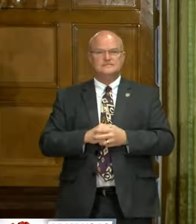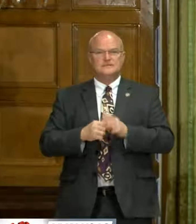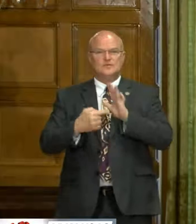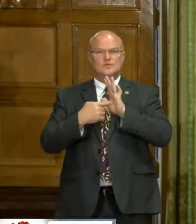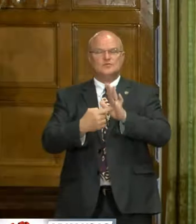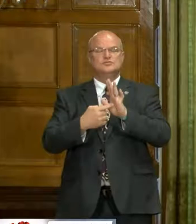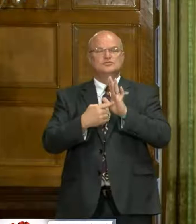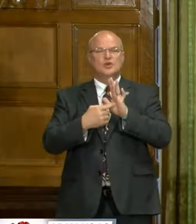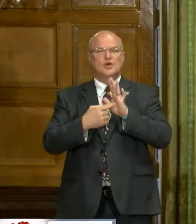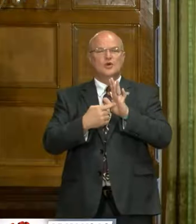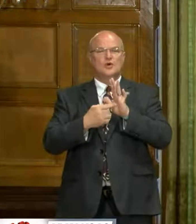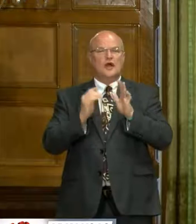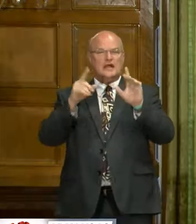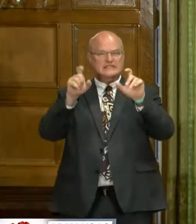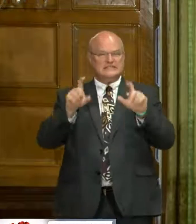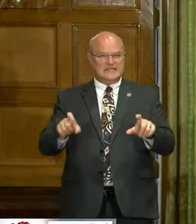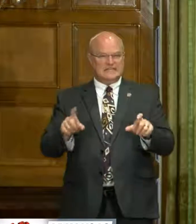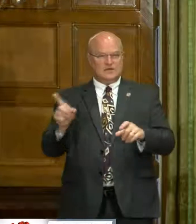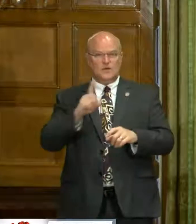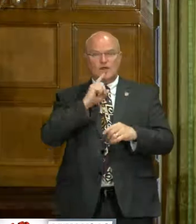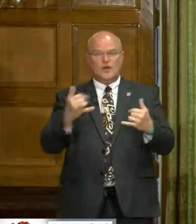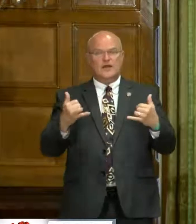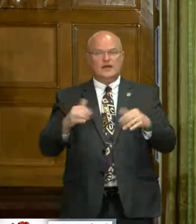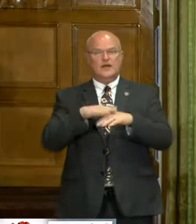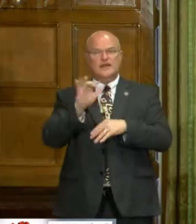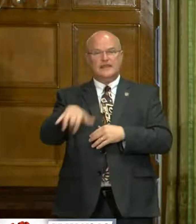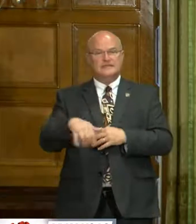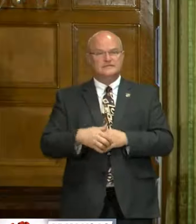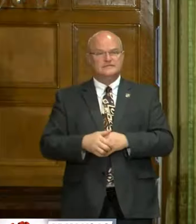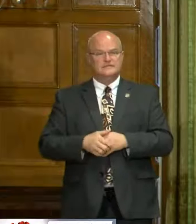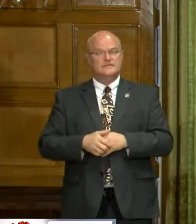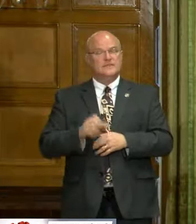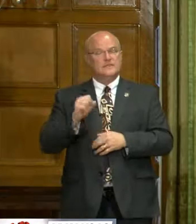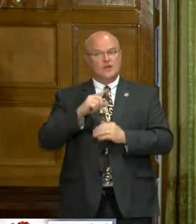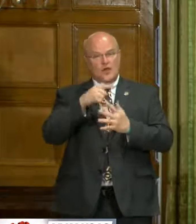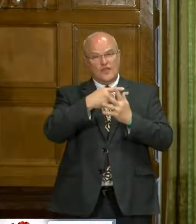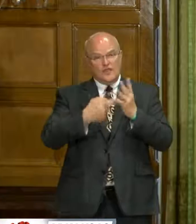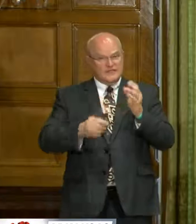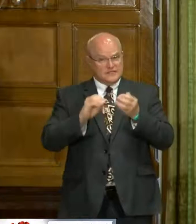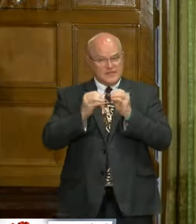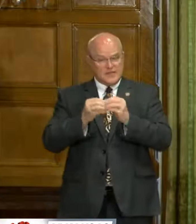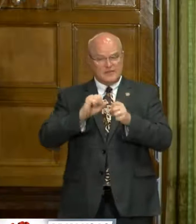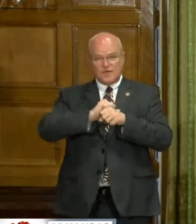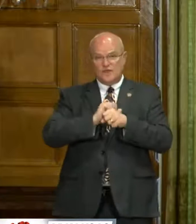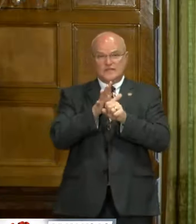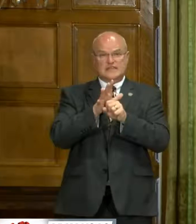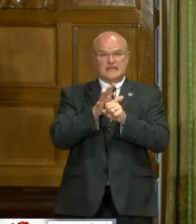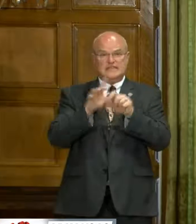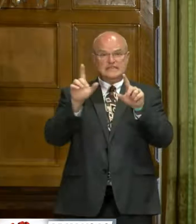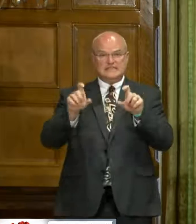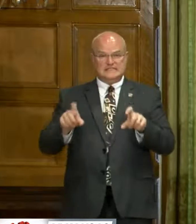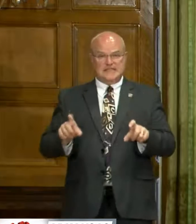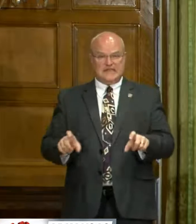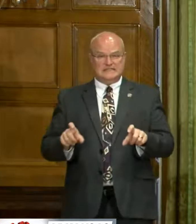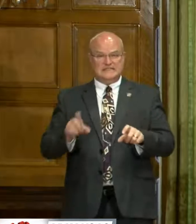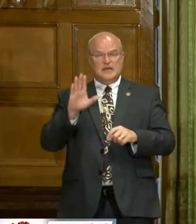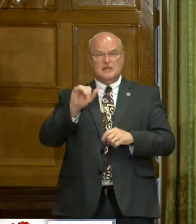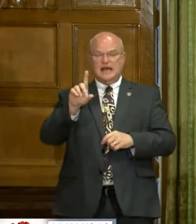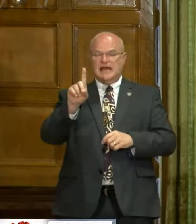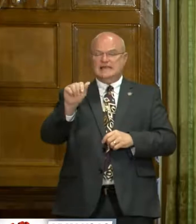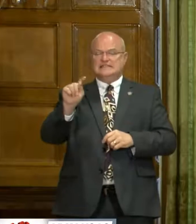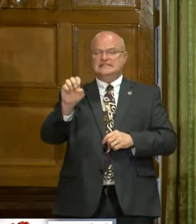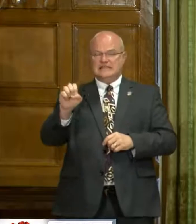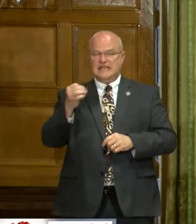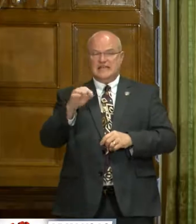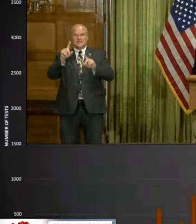it'll reflect our testing, where we are on that. So these are the number of COVID-19 tests by date